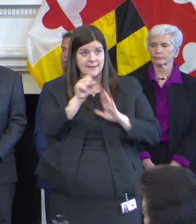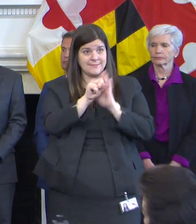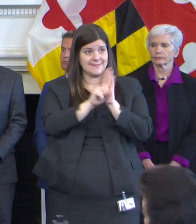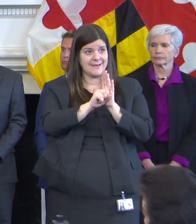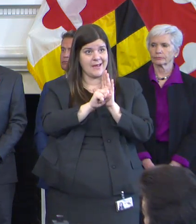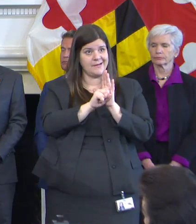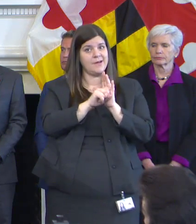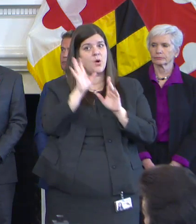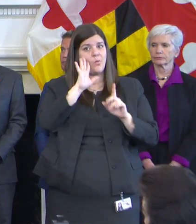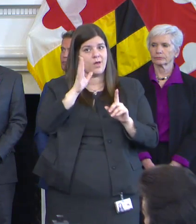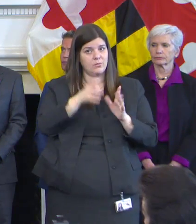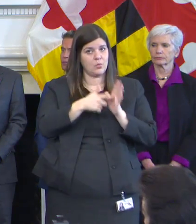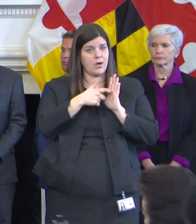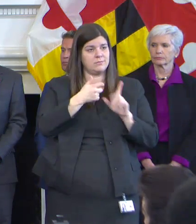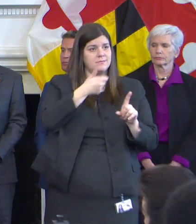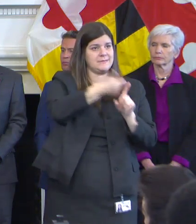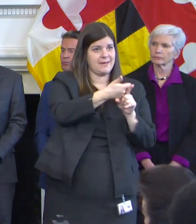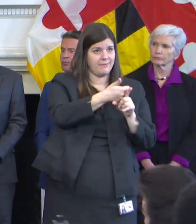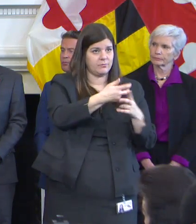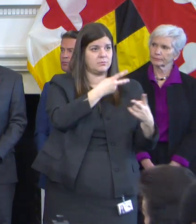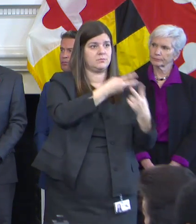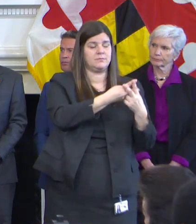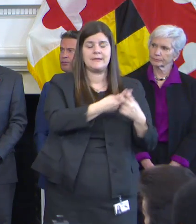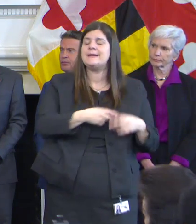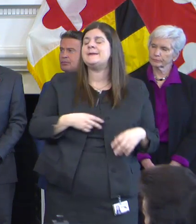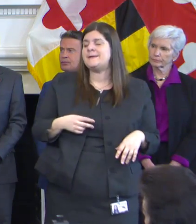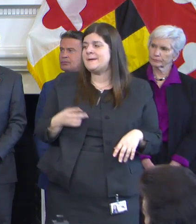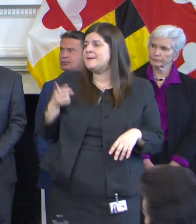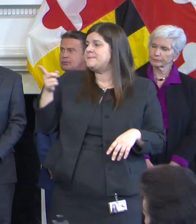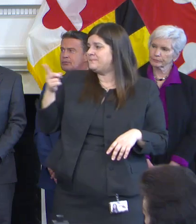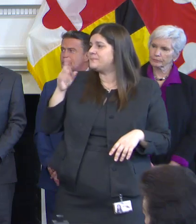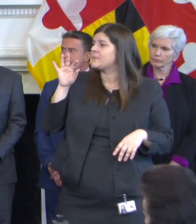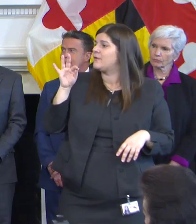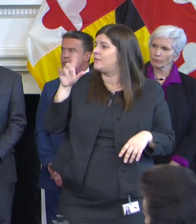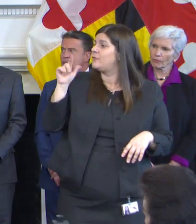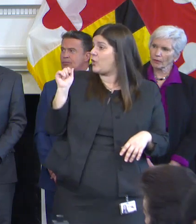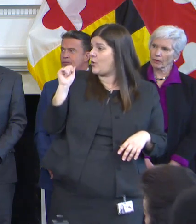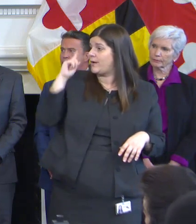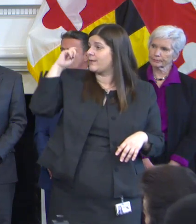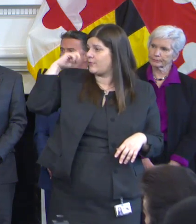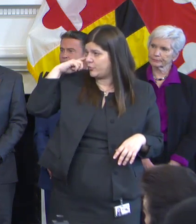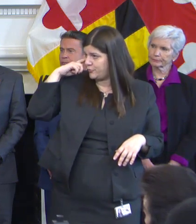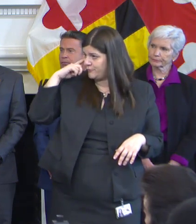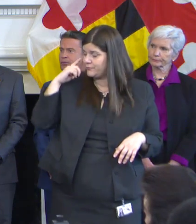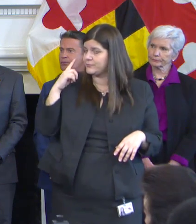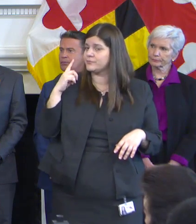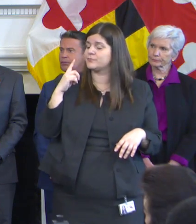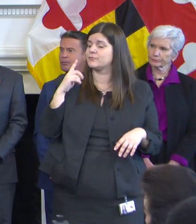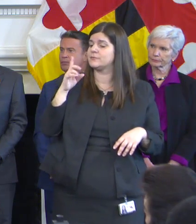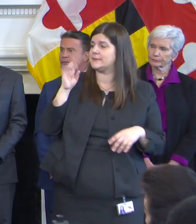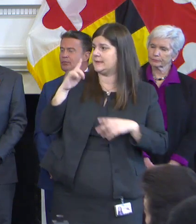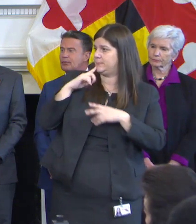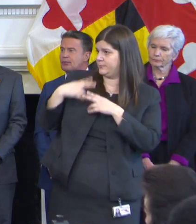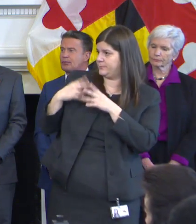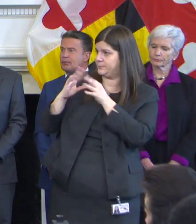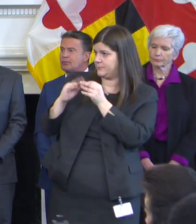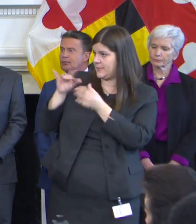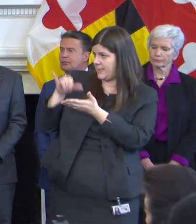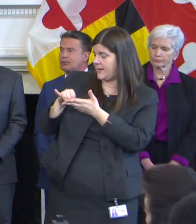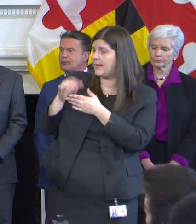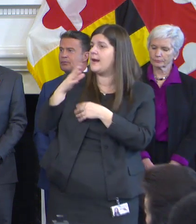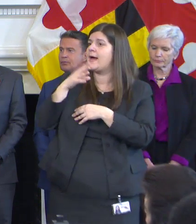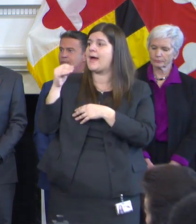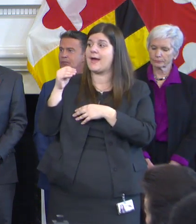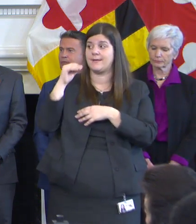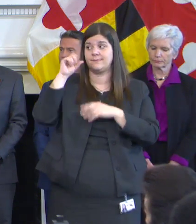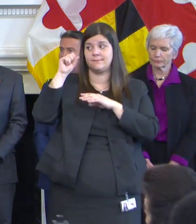today, and the Florida governor was on the call with us. It's something that the federal government is looking at, and other governors are are being concerned